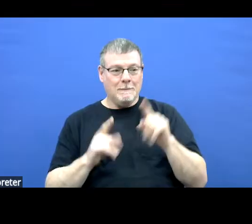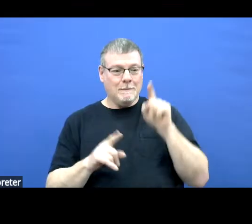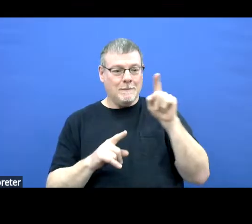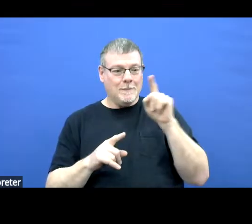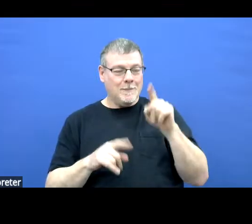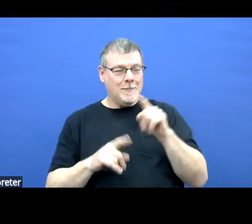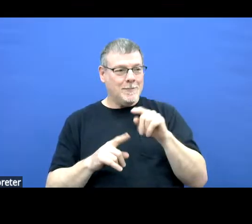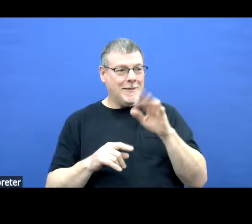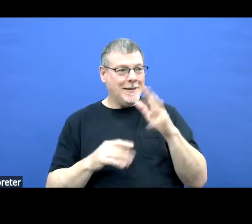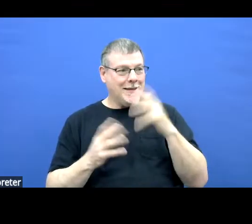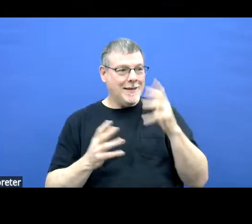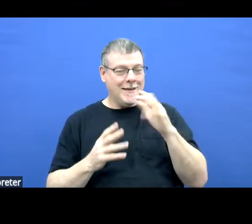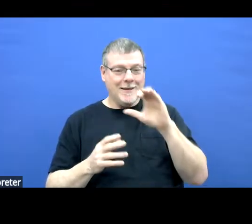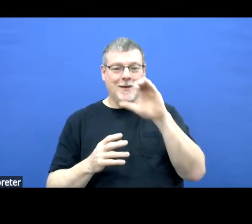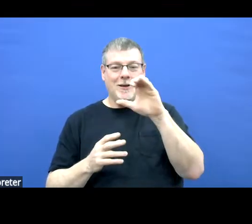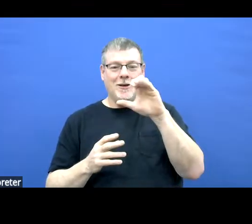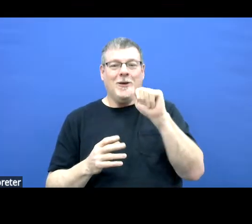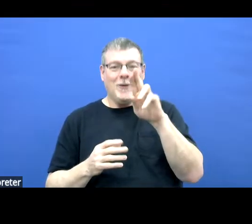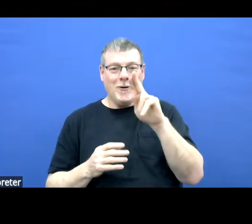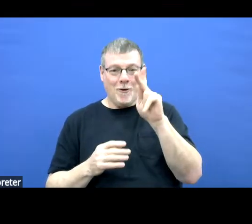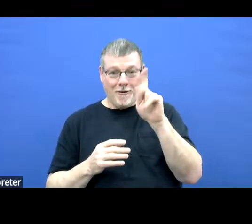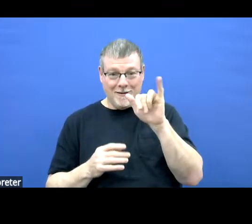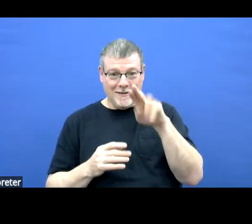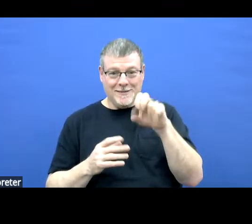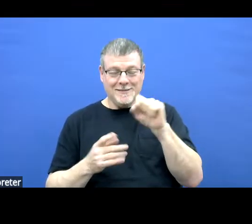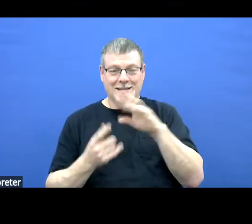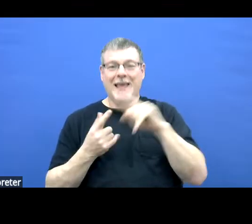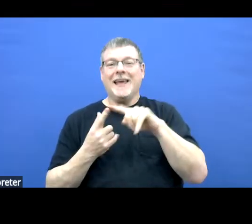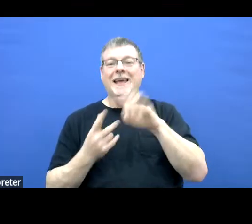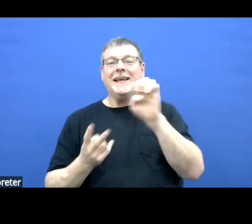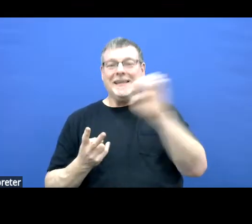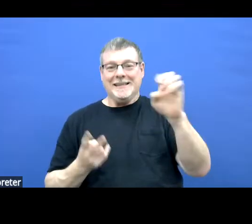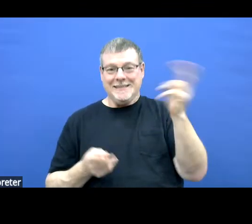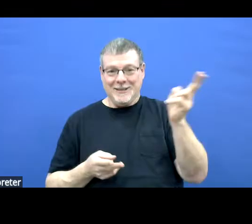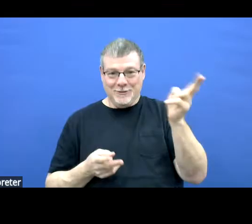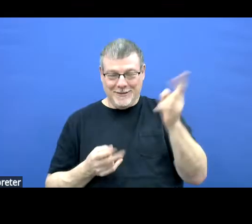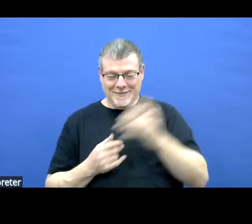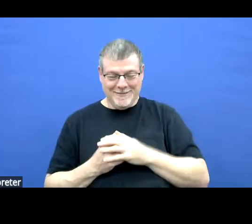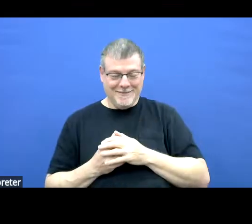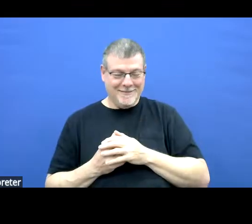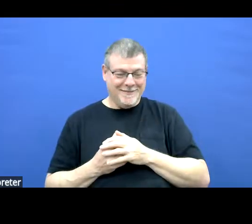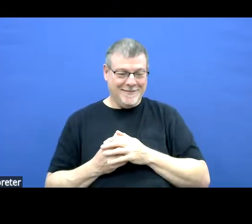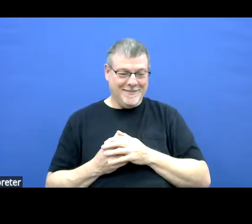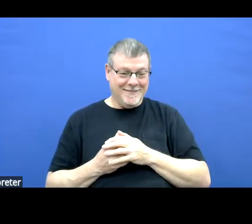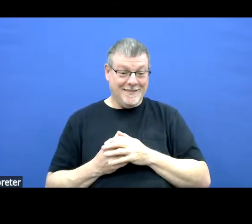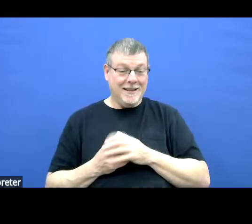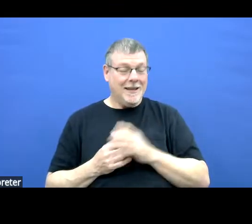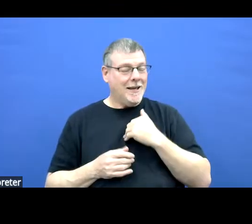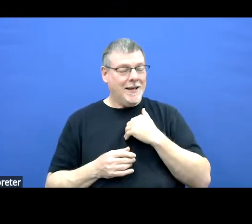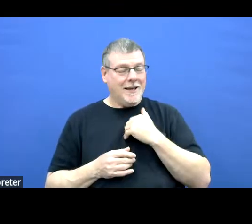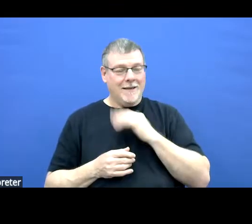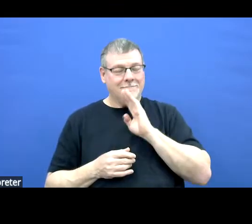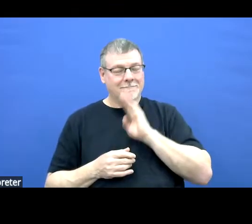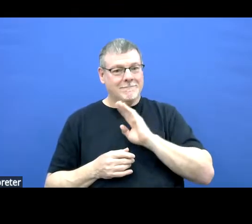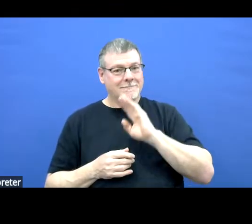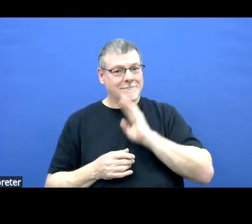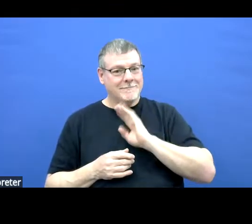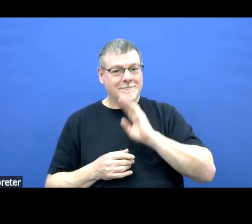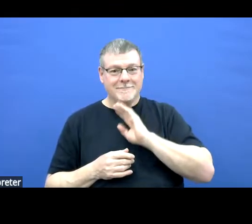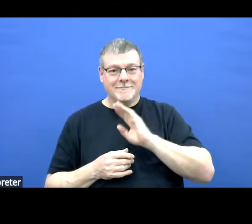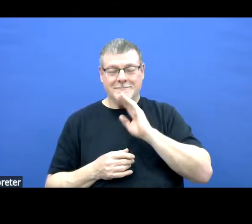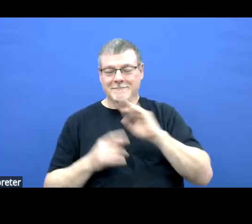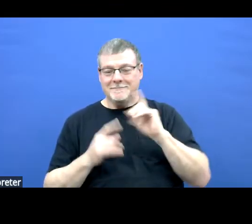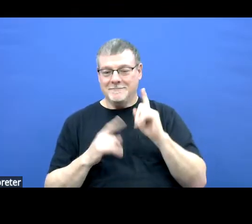at Hawkins and East Henrietta Road. We've been frustrated.